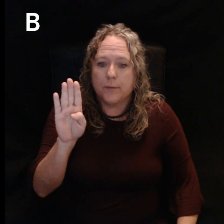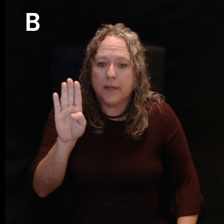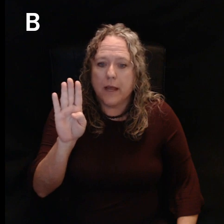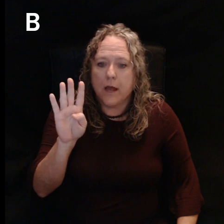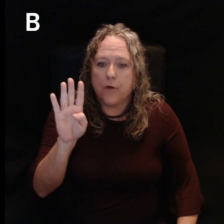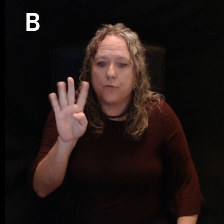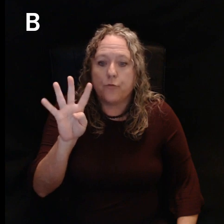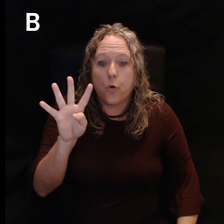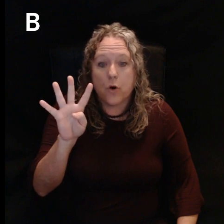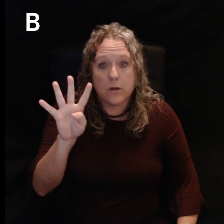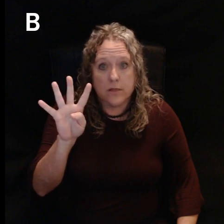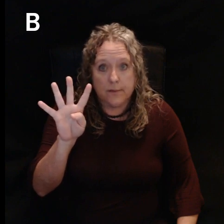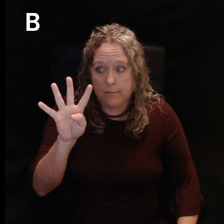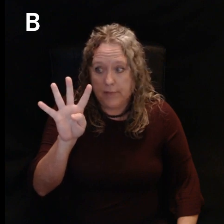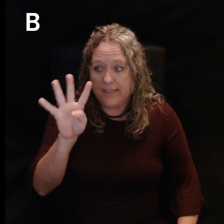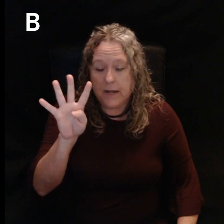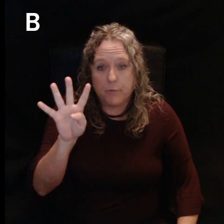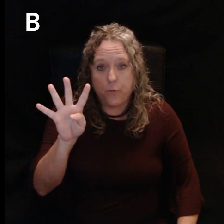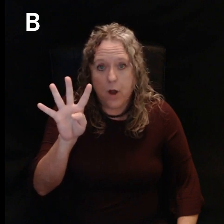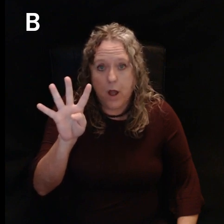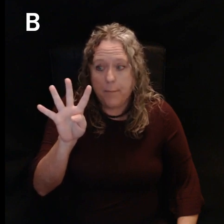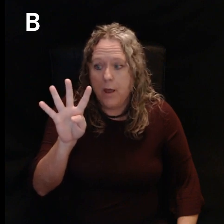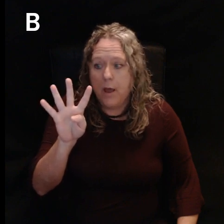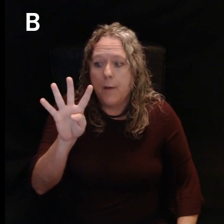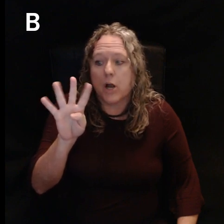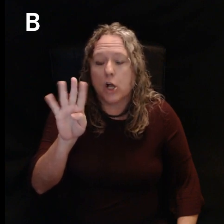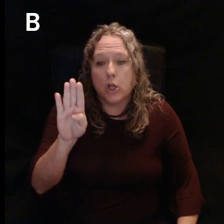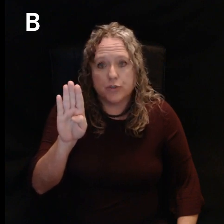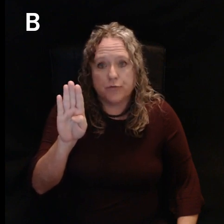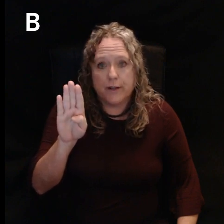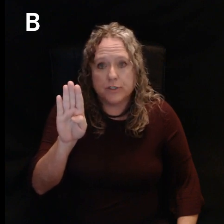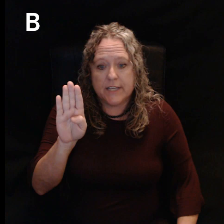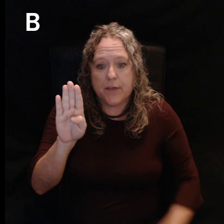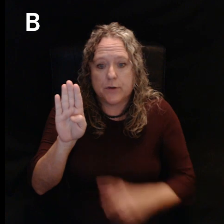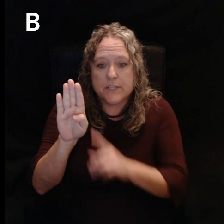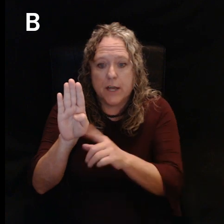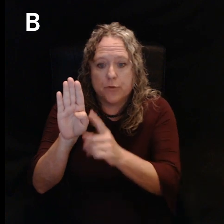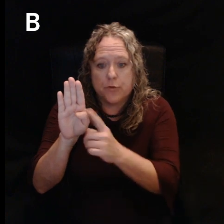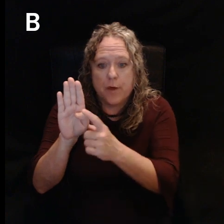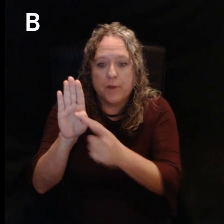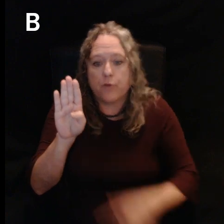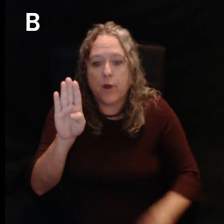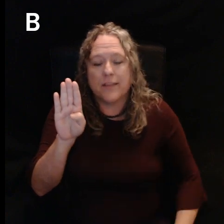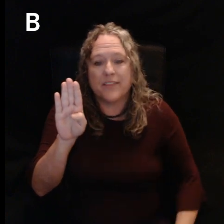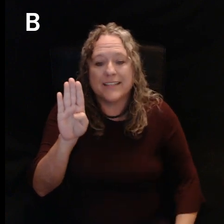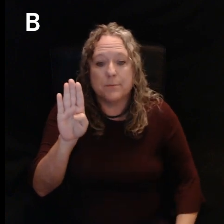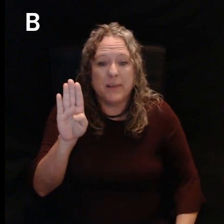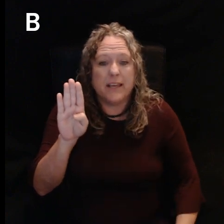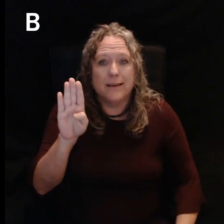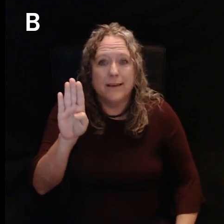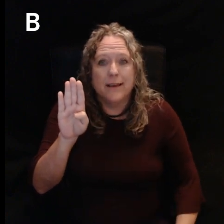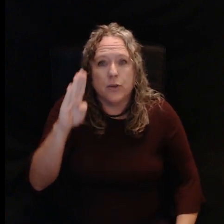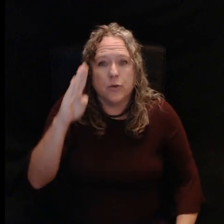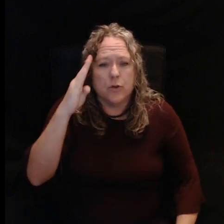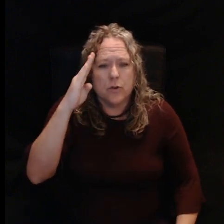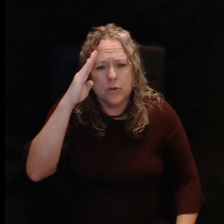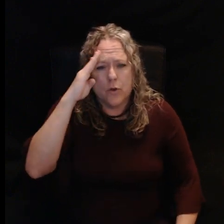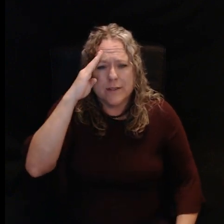be 4, like the number 4 up, but close your fingers together, tuck your thumb in front. That's a B. You'll know this like